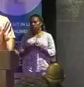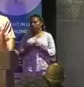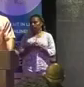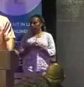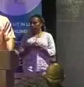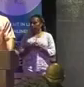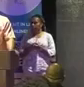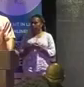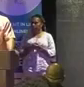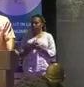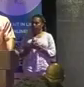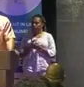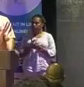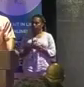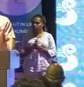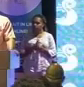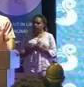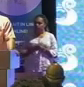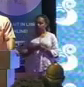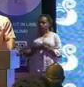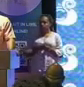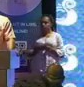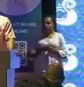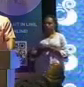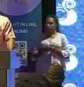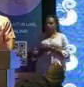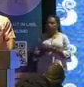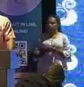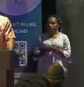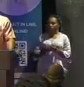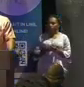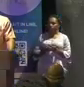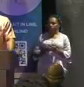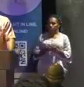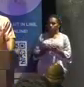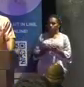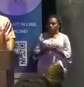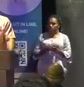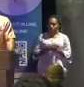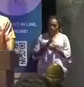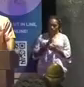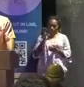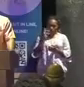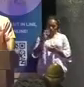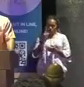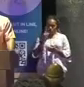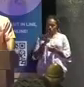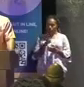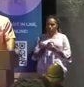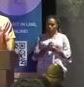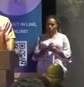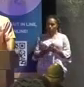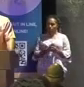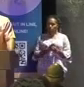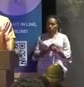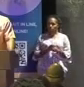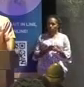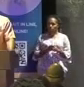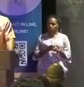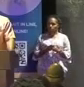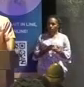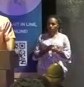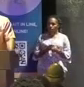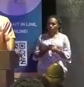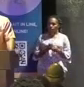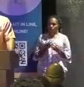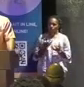almost 40% all pay all income. Now when you look at it, you look at some Molina talk law. Inflation. Inflation is about 8